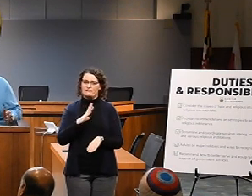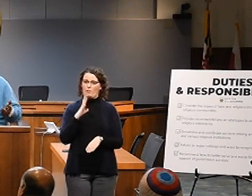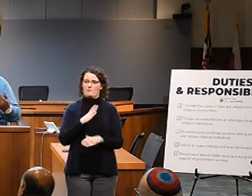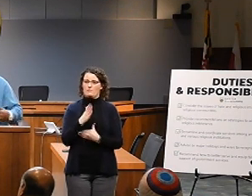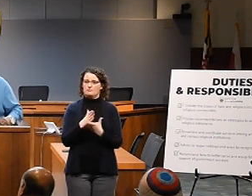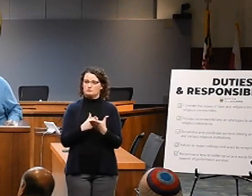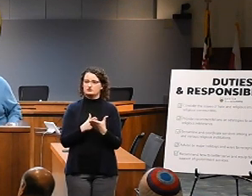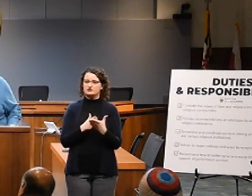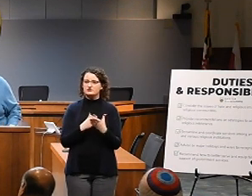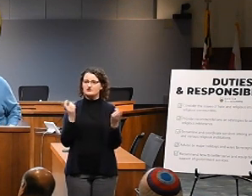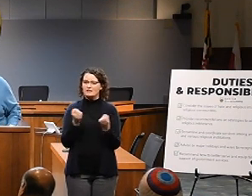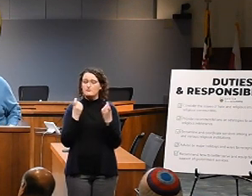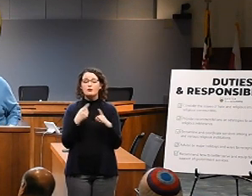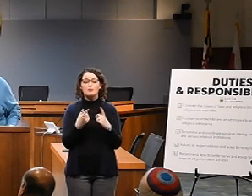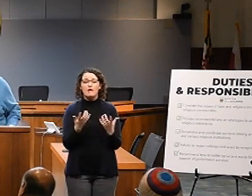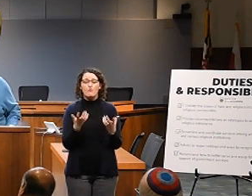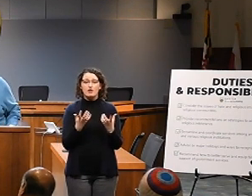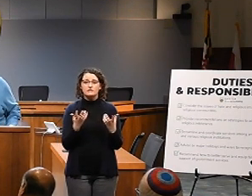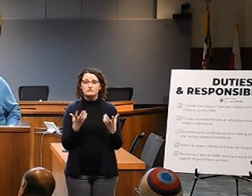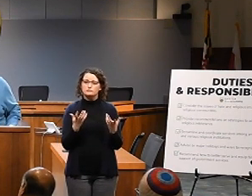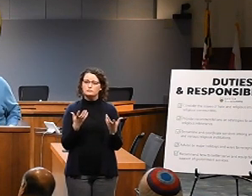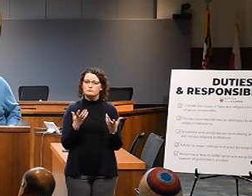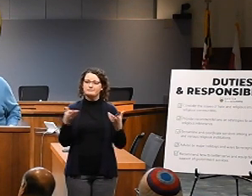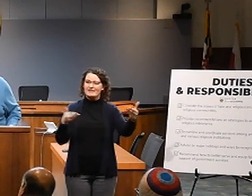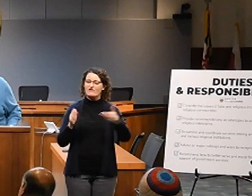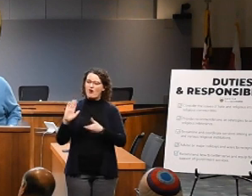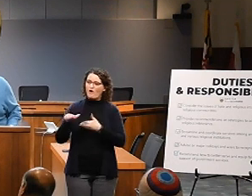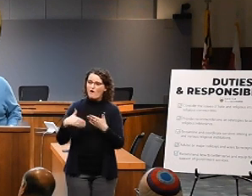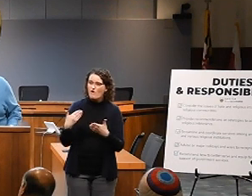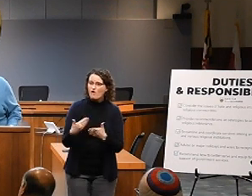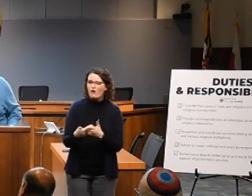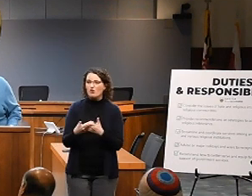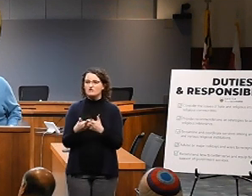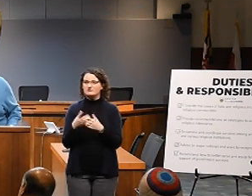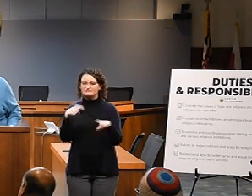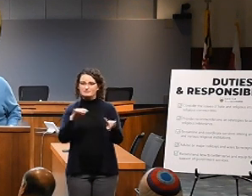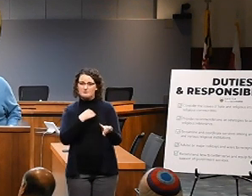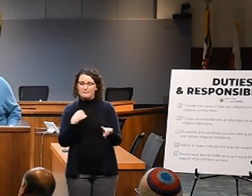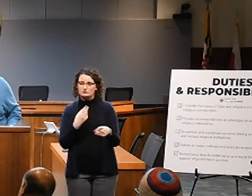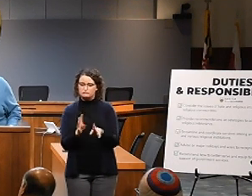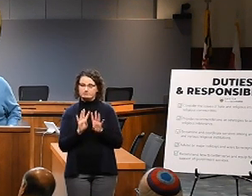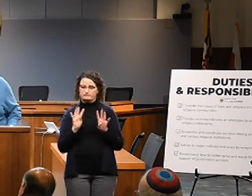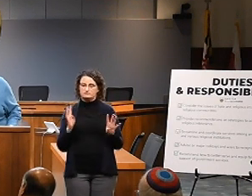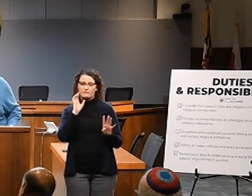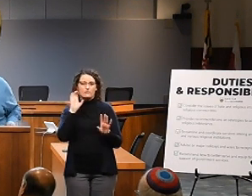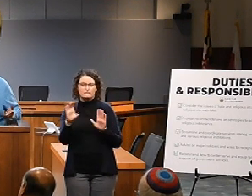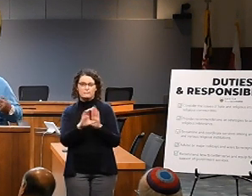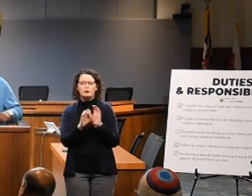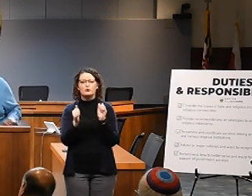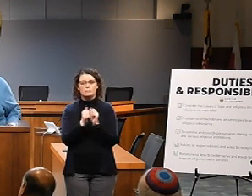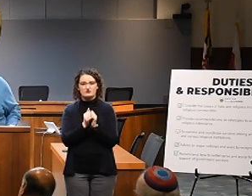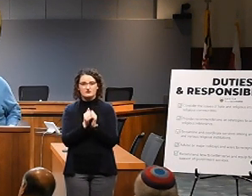to invite all of the council members up to the front for a photo, if you would be so kind, with the county